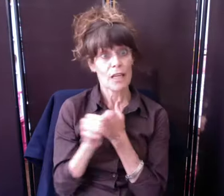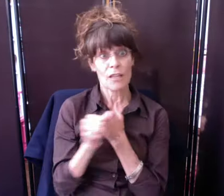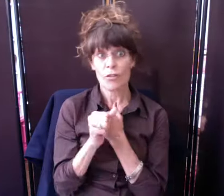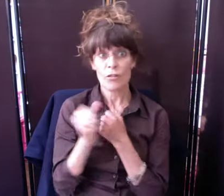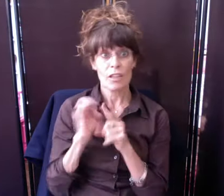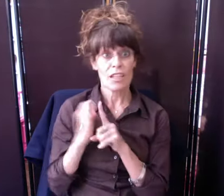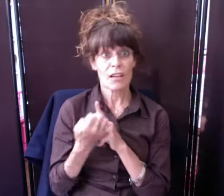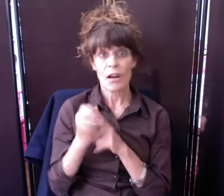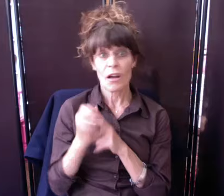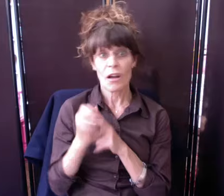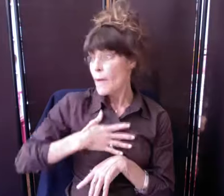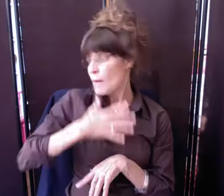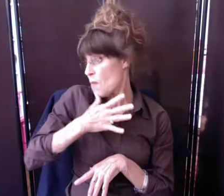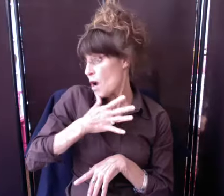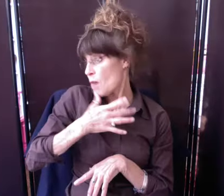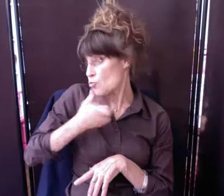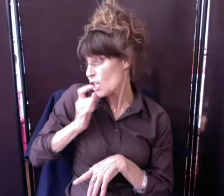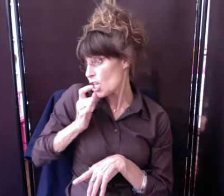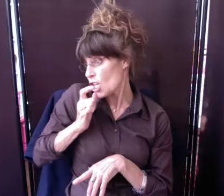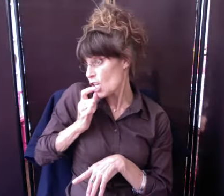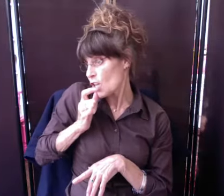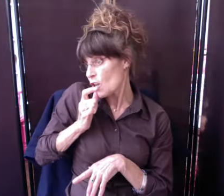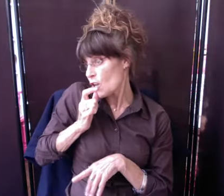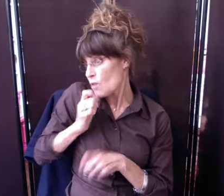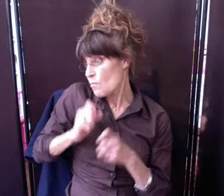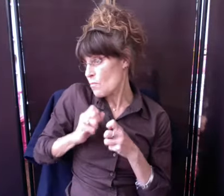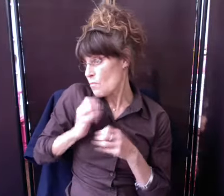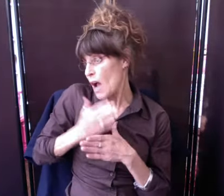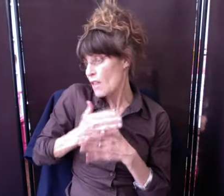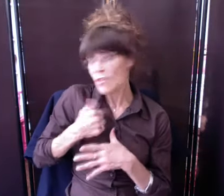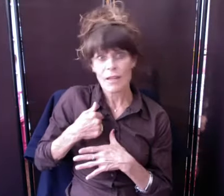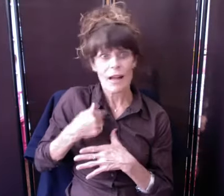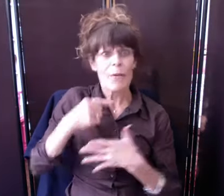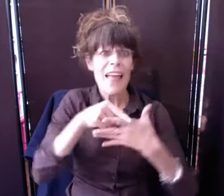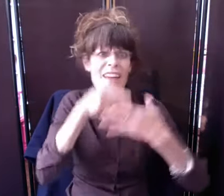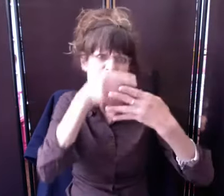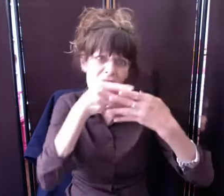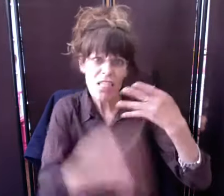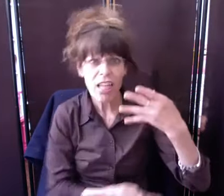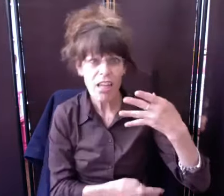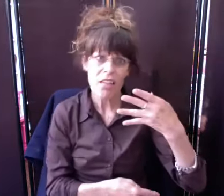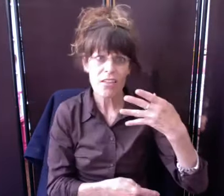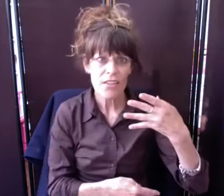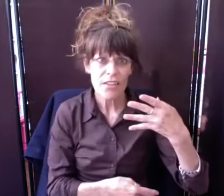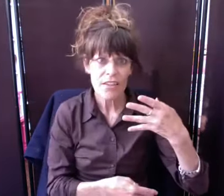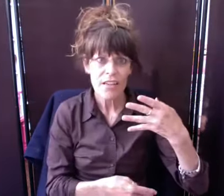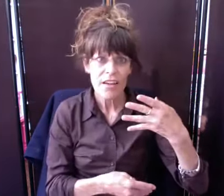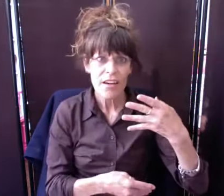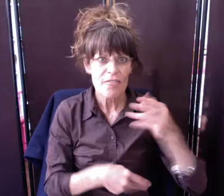drinking bothers me. I would have had a list of the boyfriend. I would have a list of people